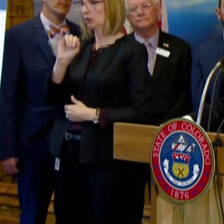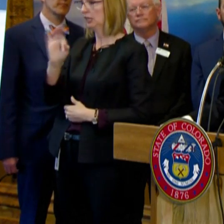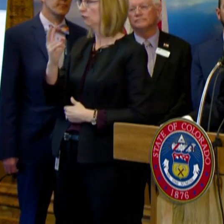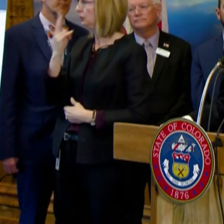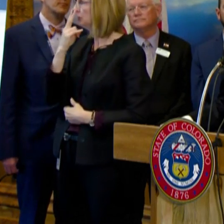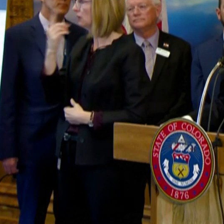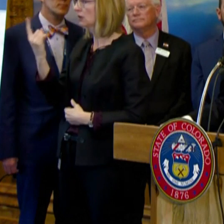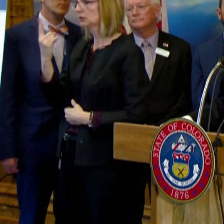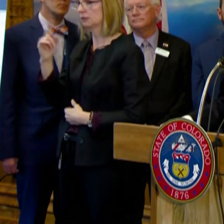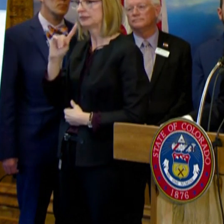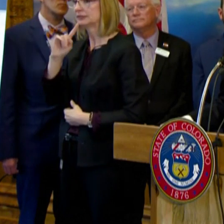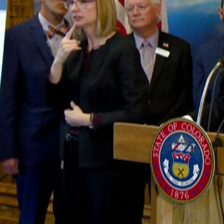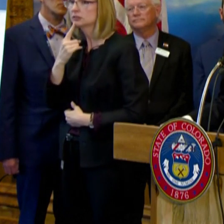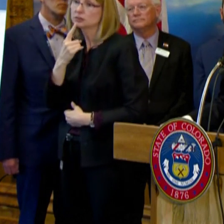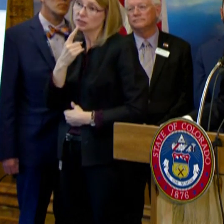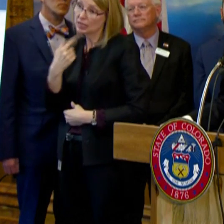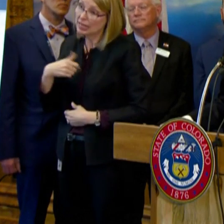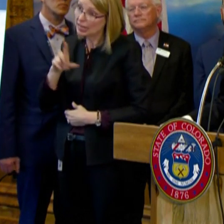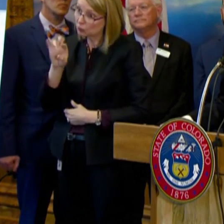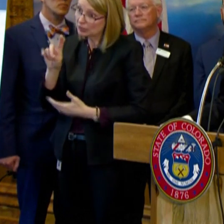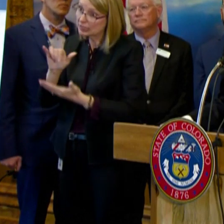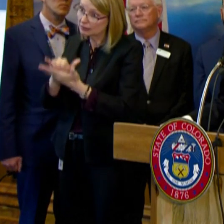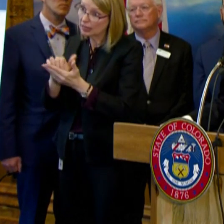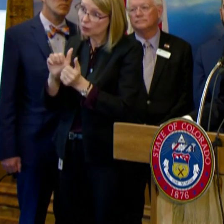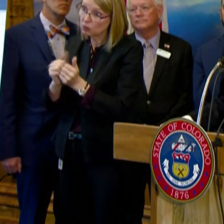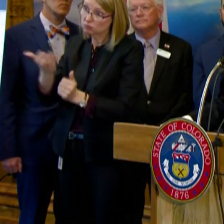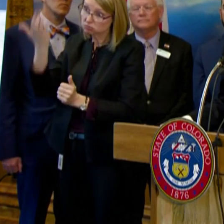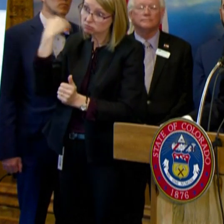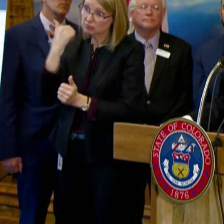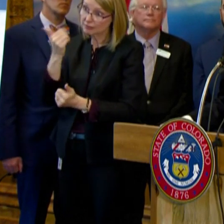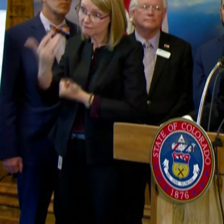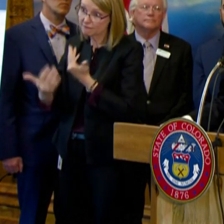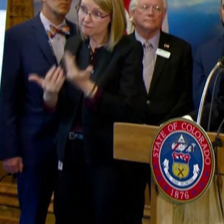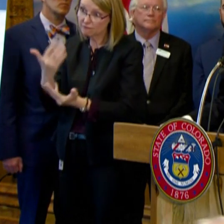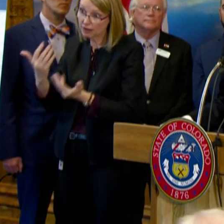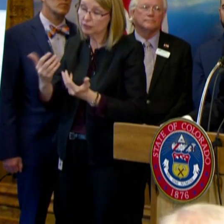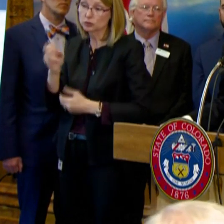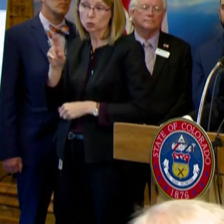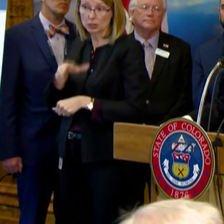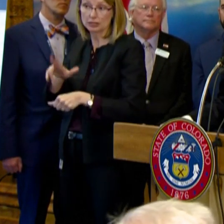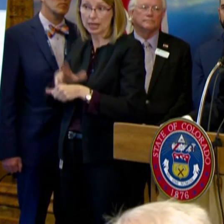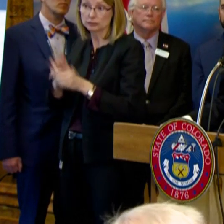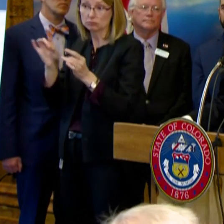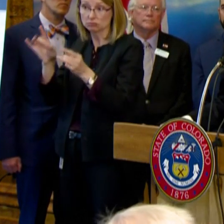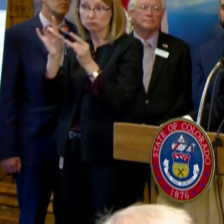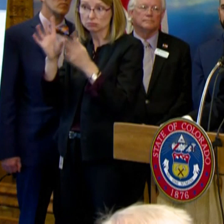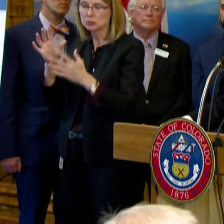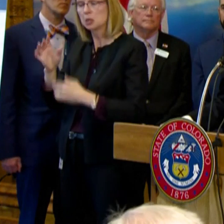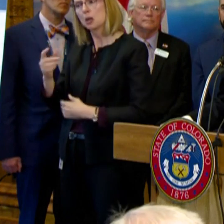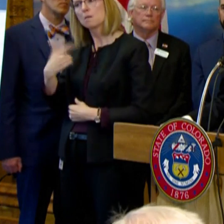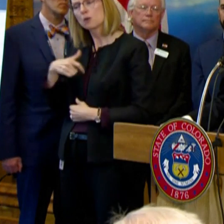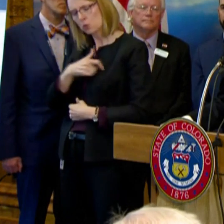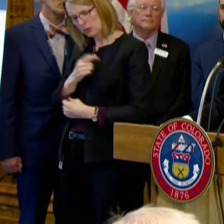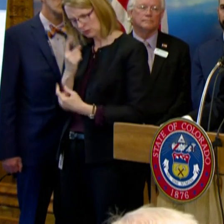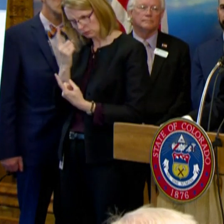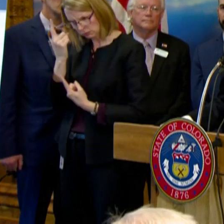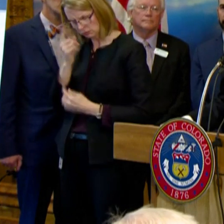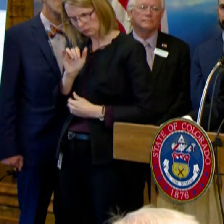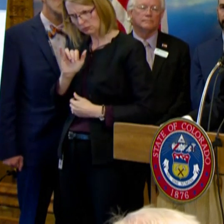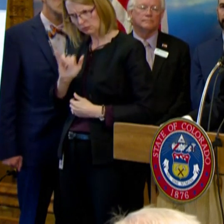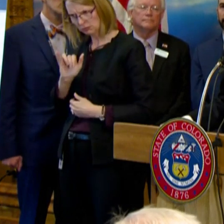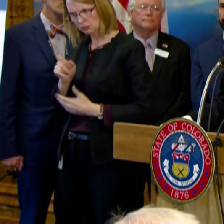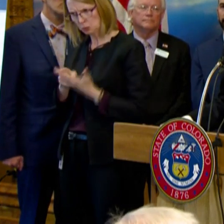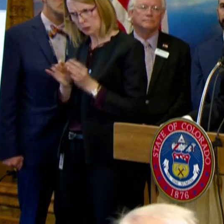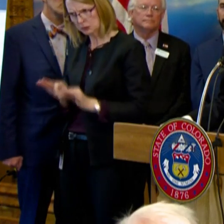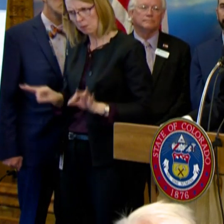forest fire or other natural disaster. We would be very thoughtful, but also decisive about doing what we need to do